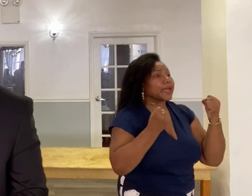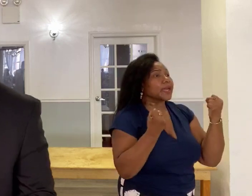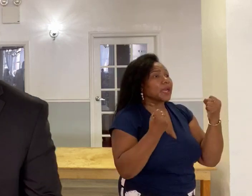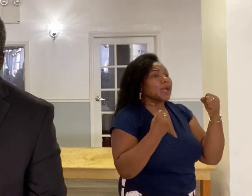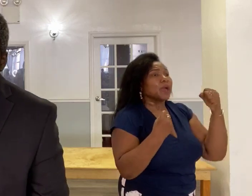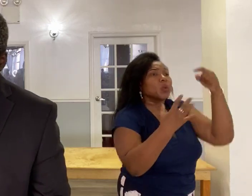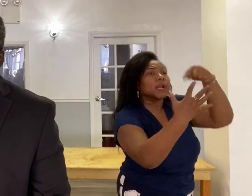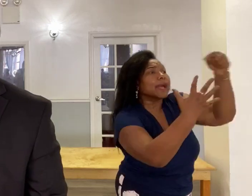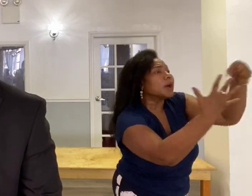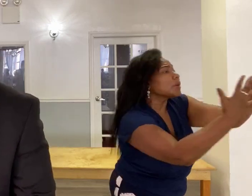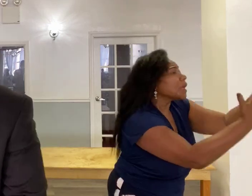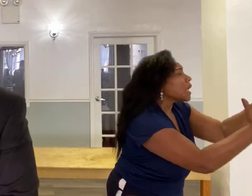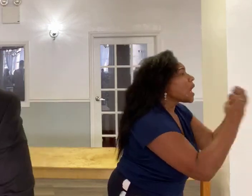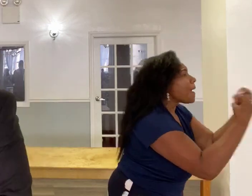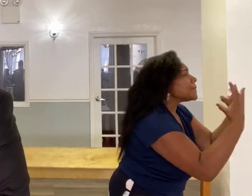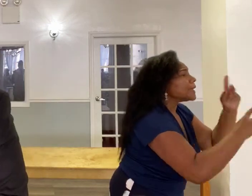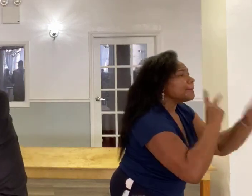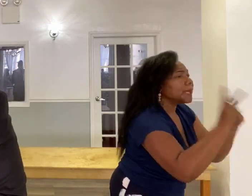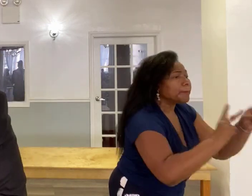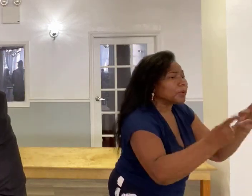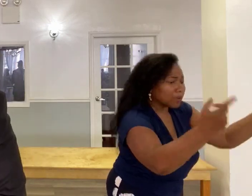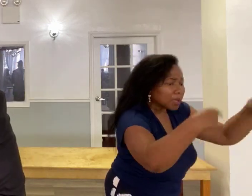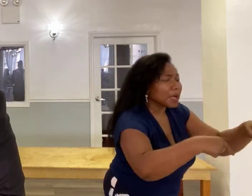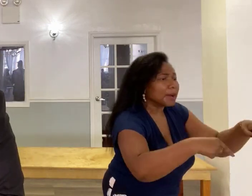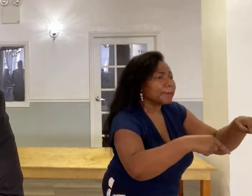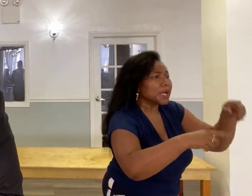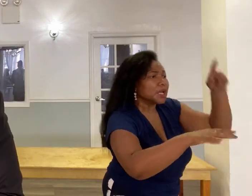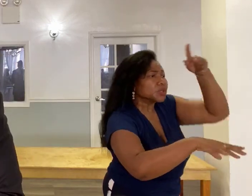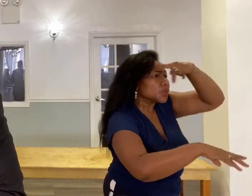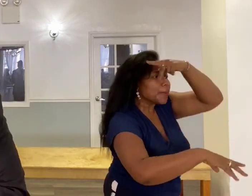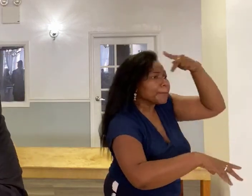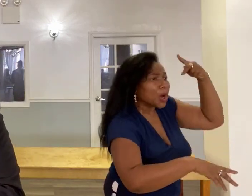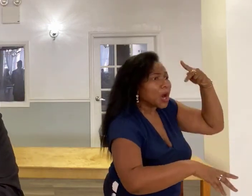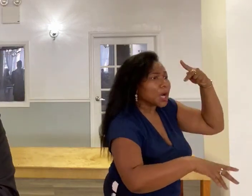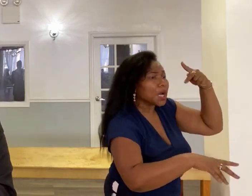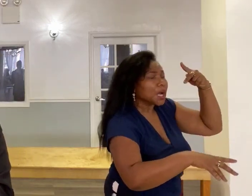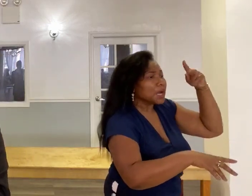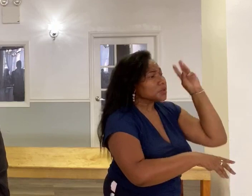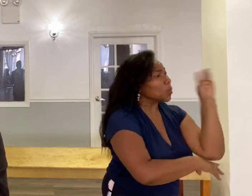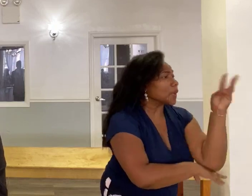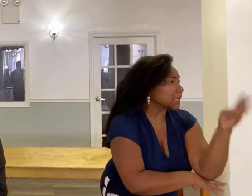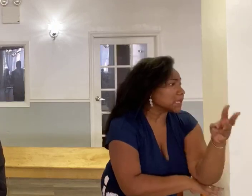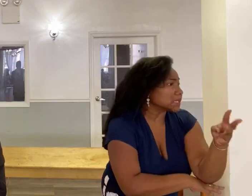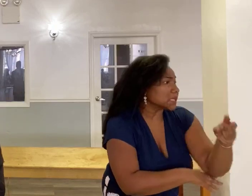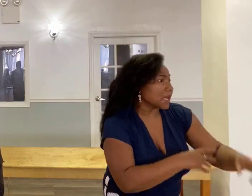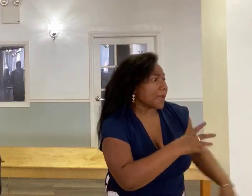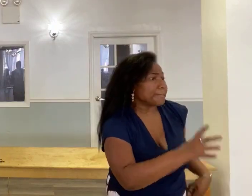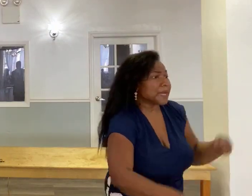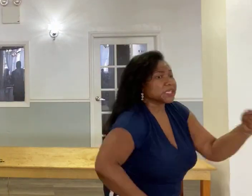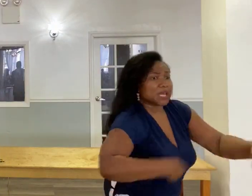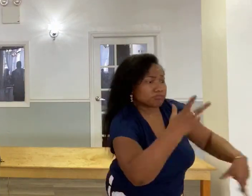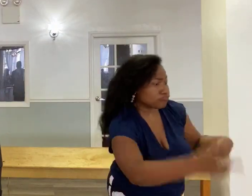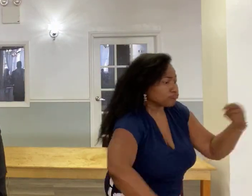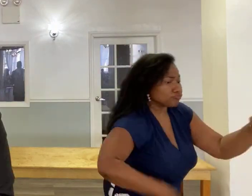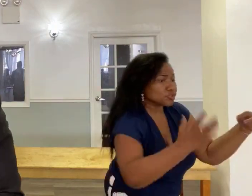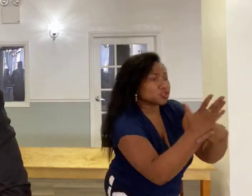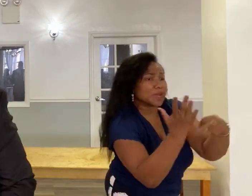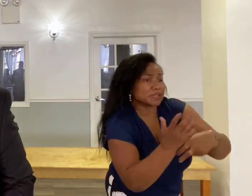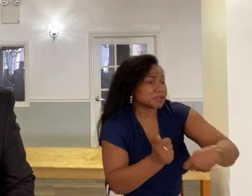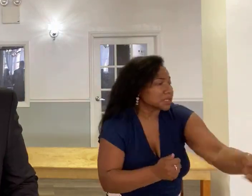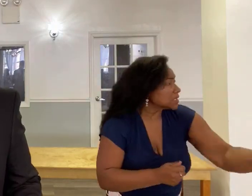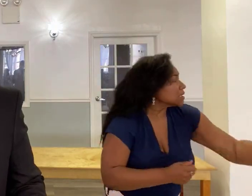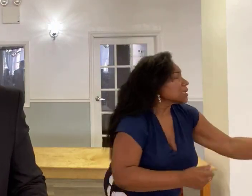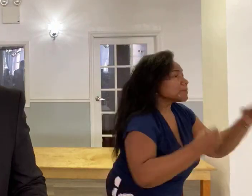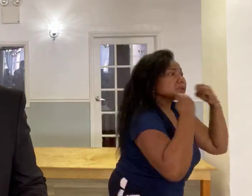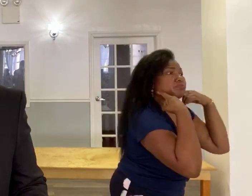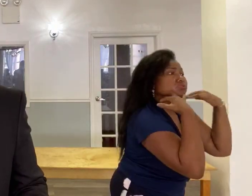be expecting. We'll have some refreshments for the 12 o'clock hour. And so we're looking forward to that